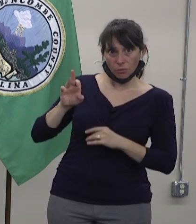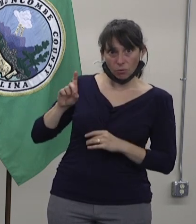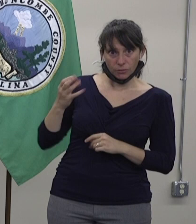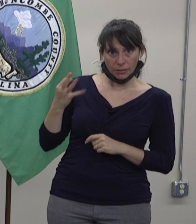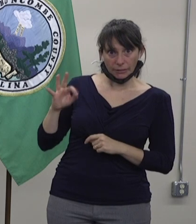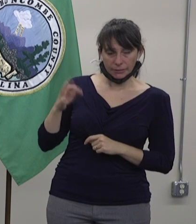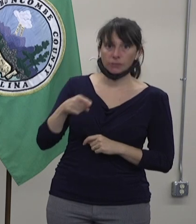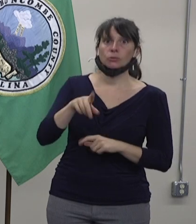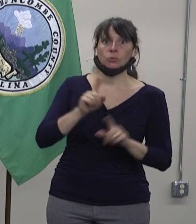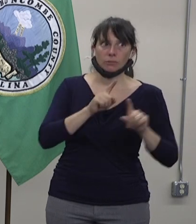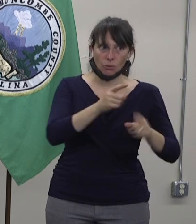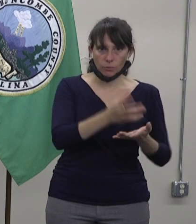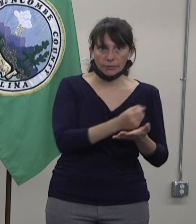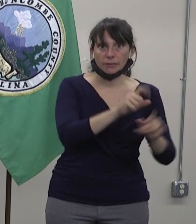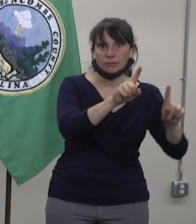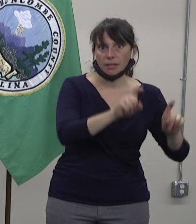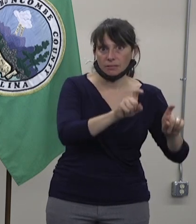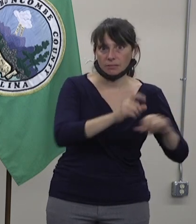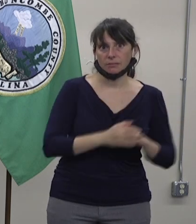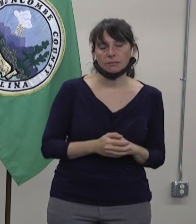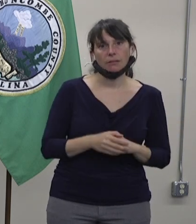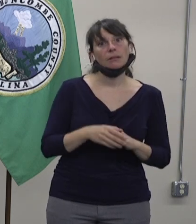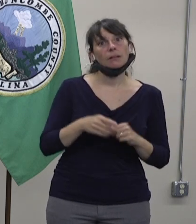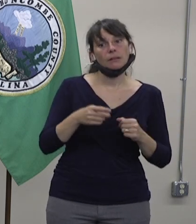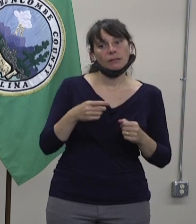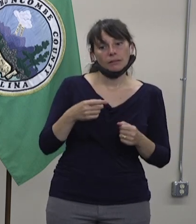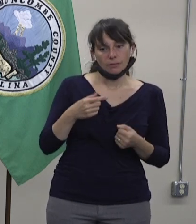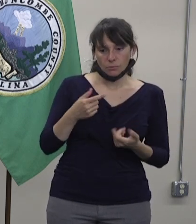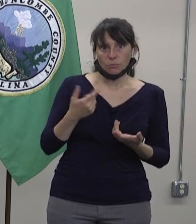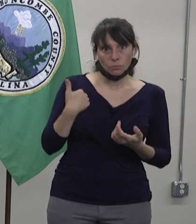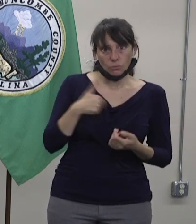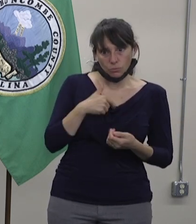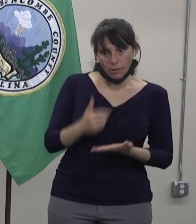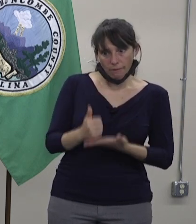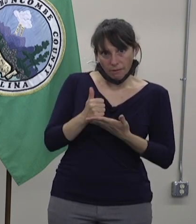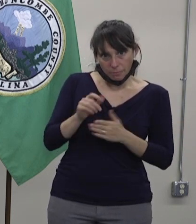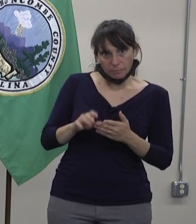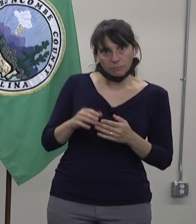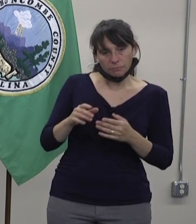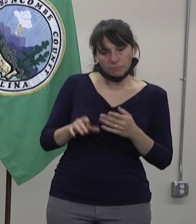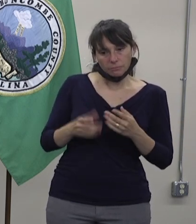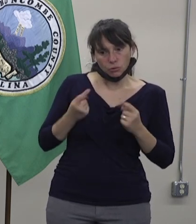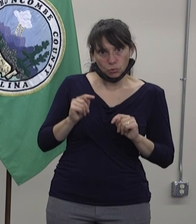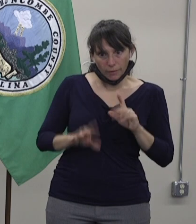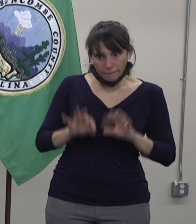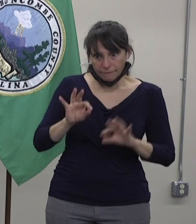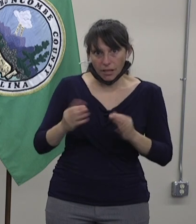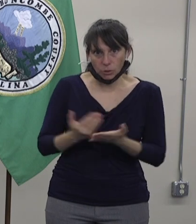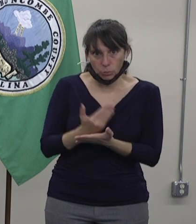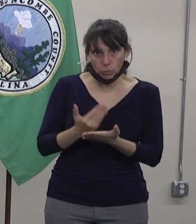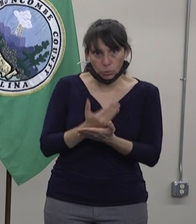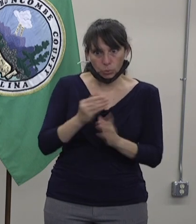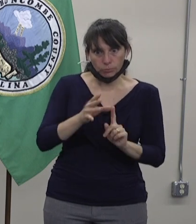helping us to identify new cases so that we may protect others by reducing potential exposure.